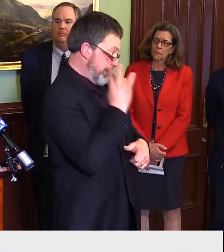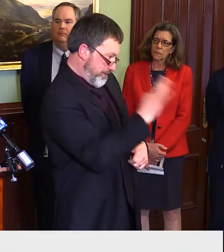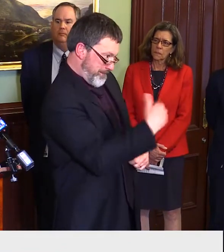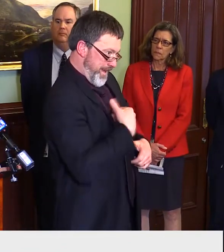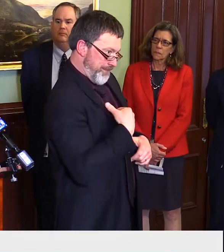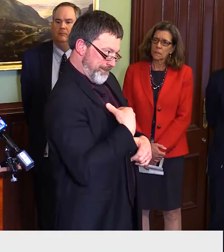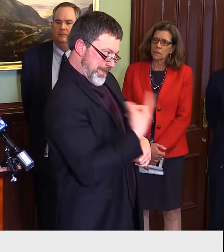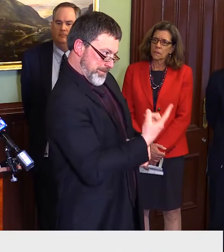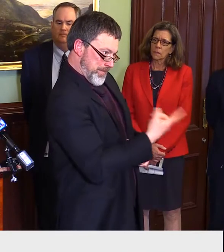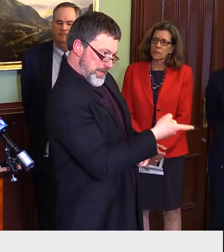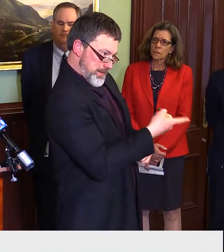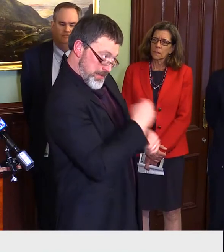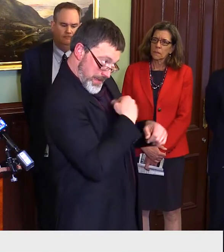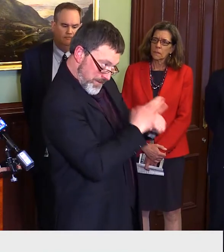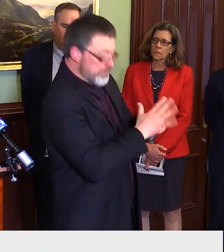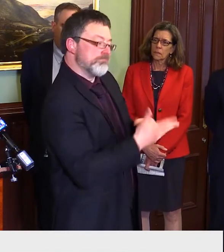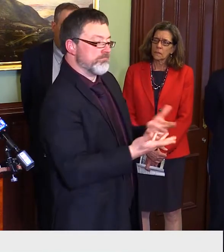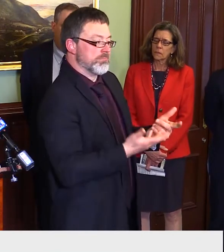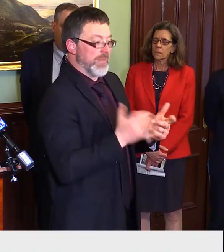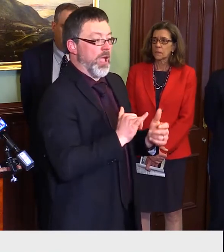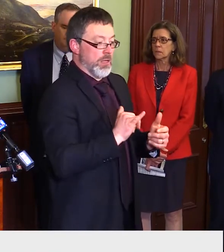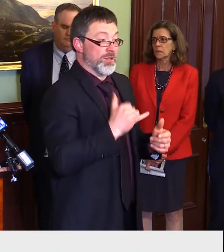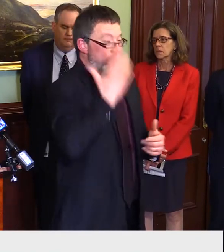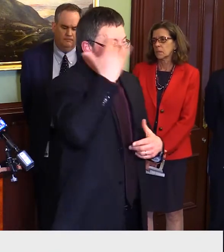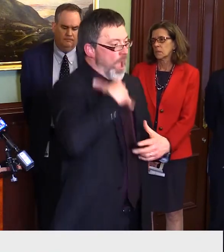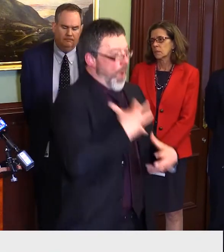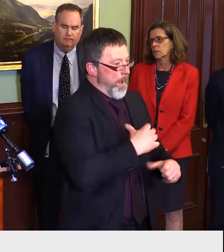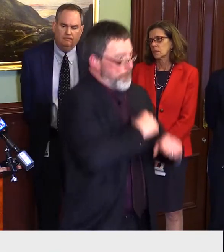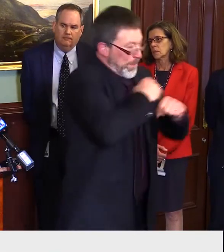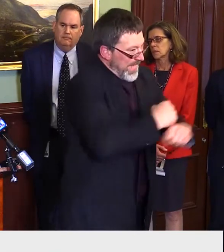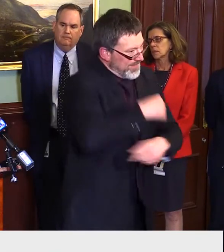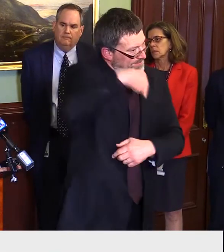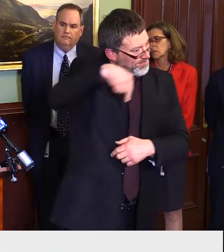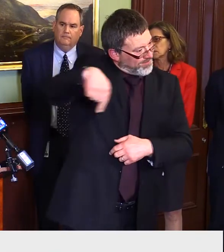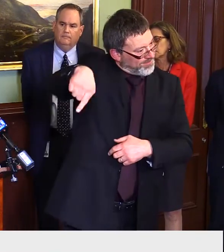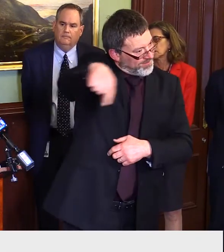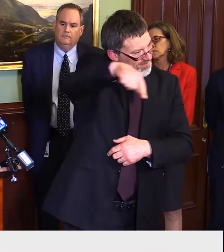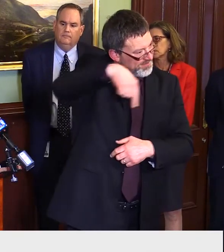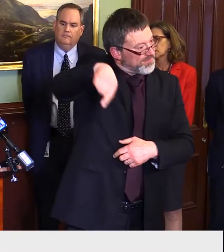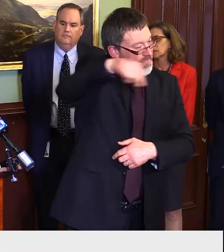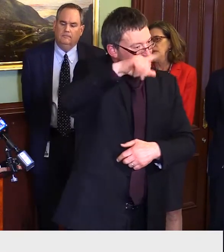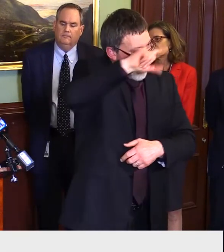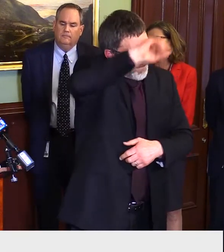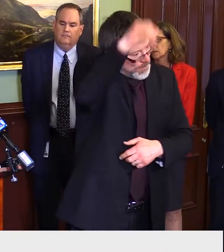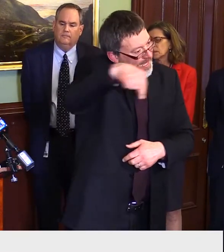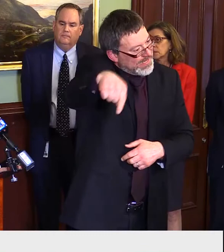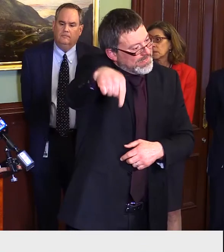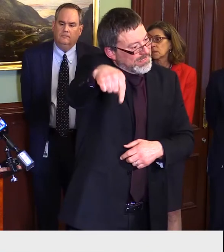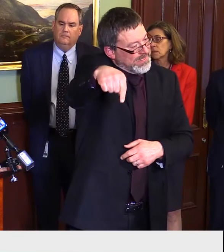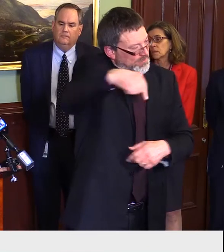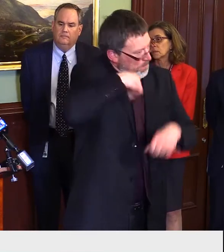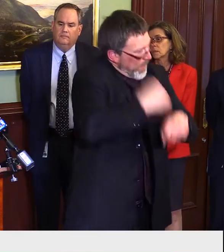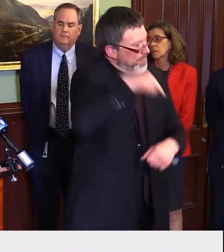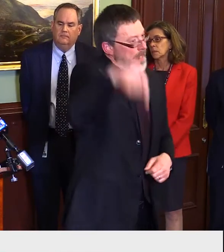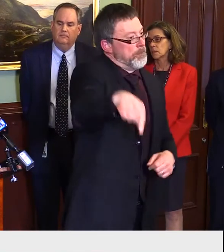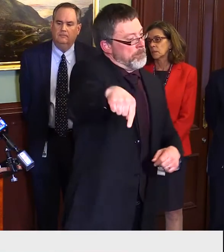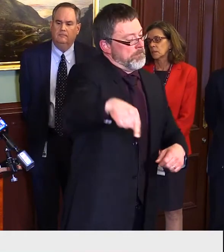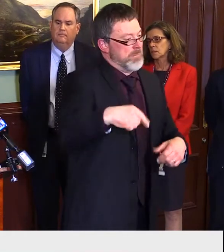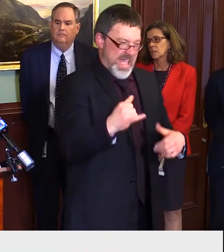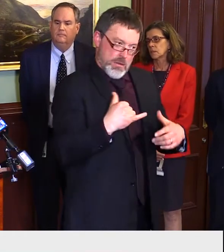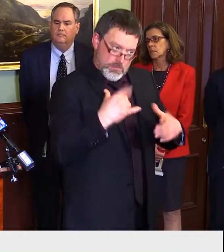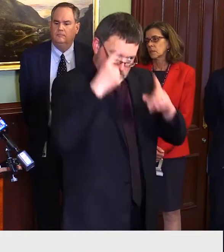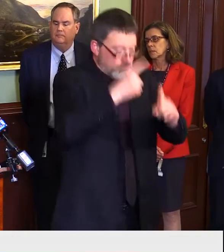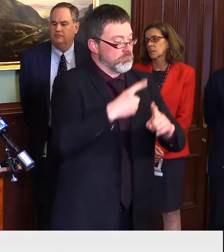people that you love. Dale has been working in lockstep with VDH in terms of guidance for long-term care, screening, and